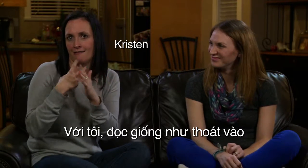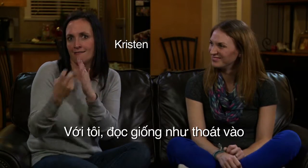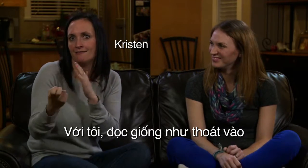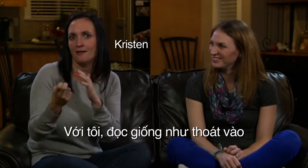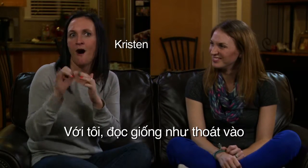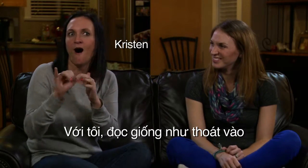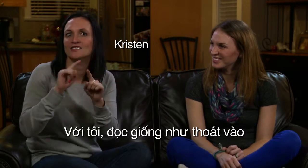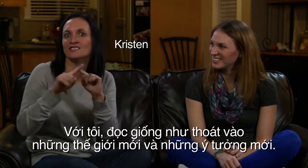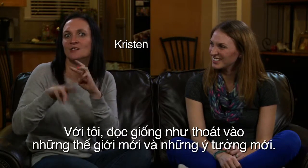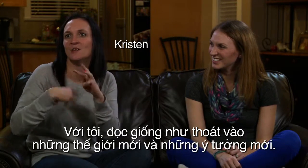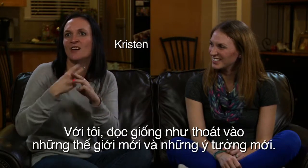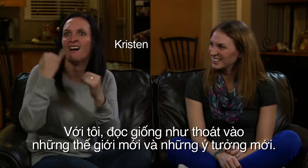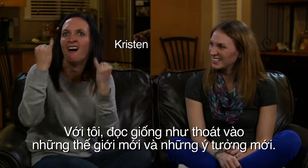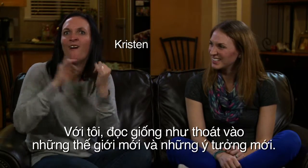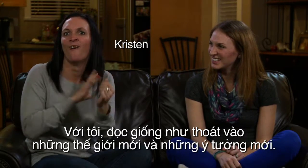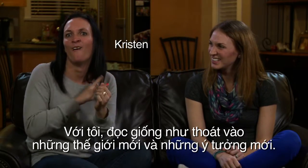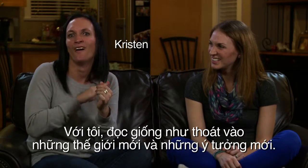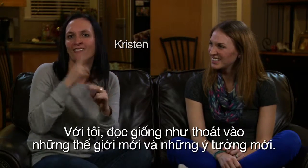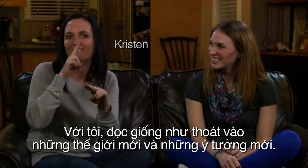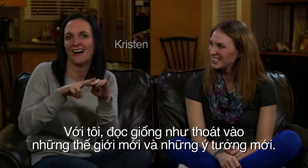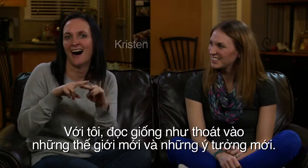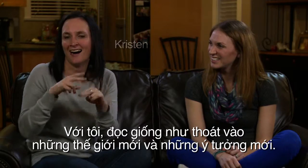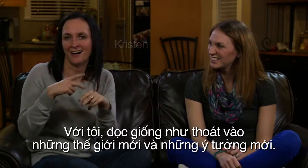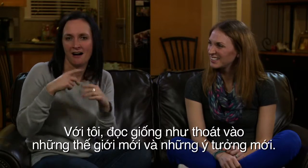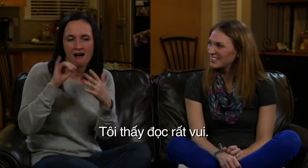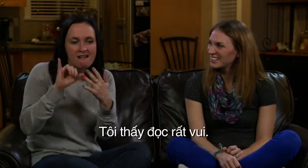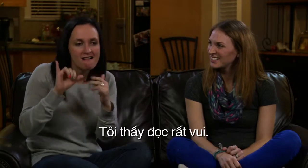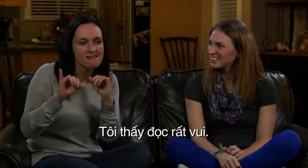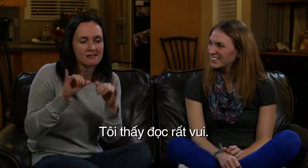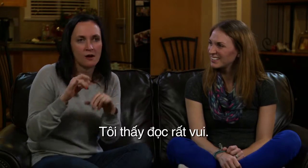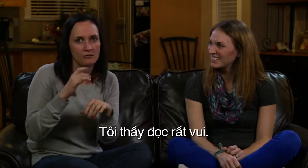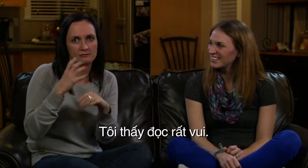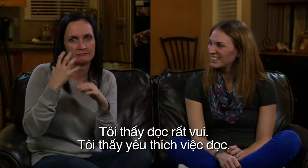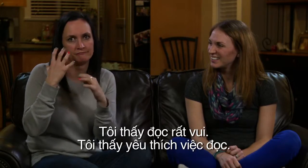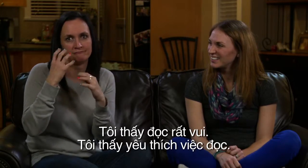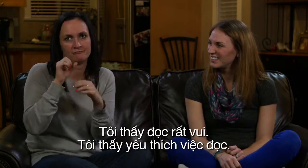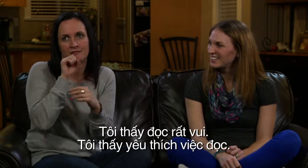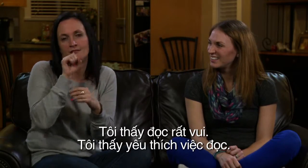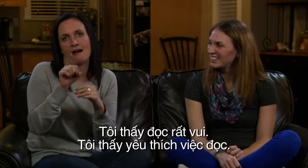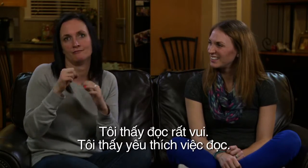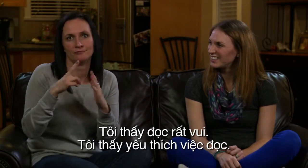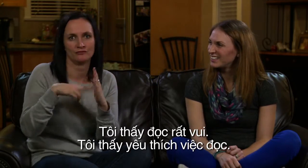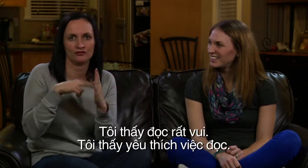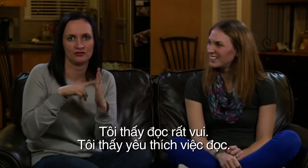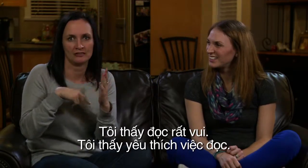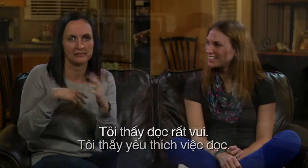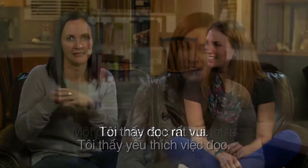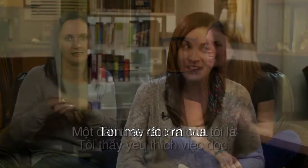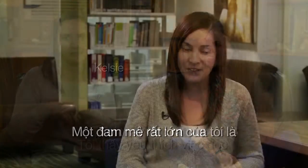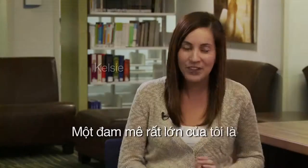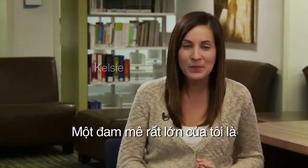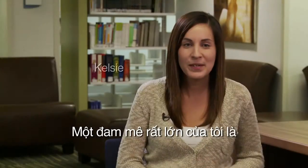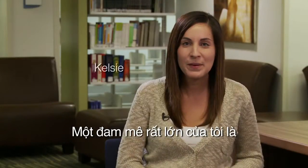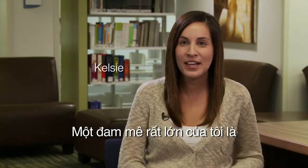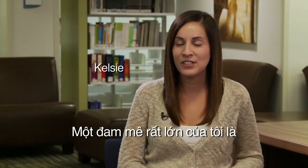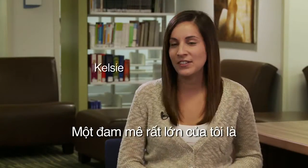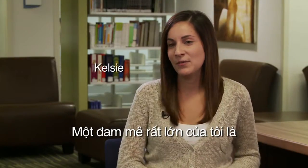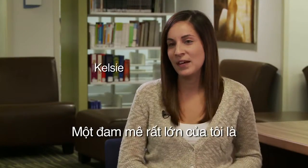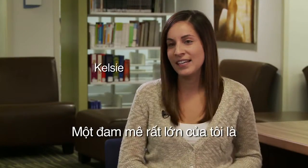escape into different worlds and different ideas. just find it so fun. I just love to read. A very big passion of mine